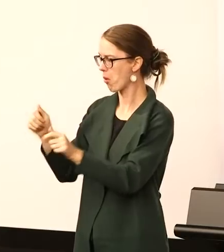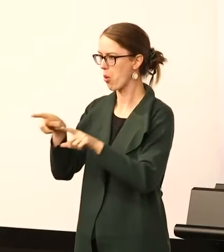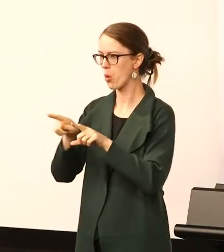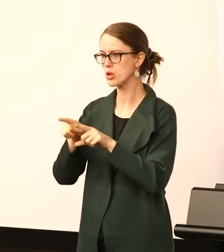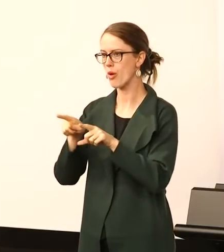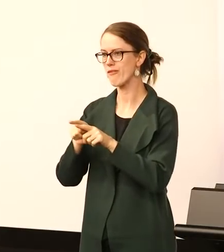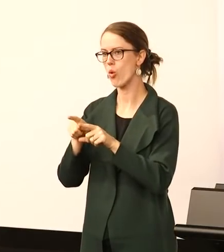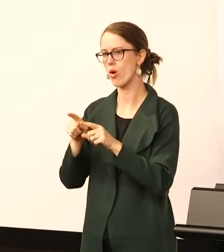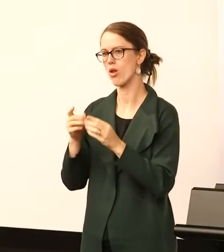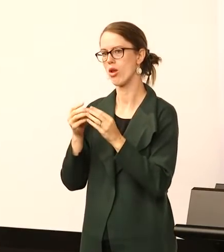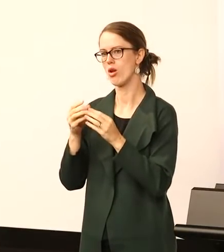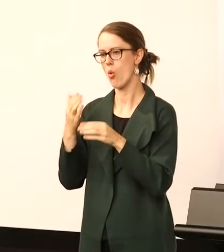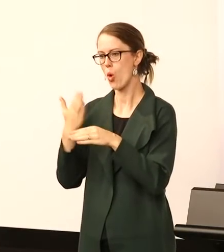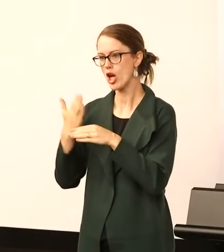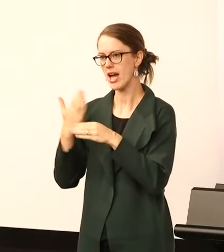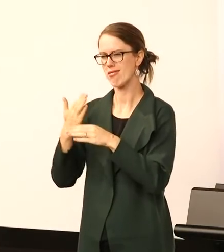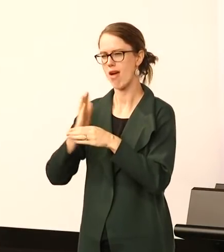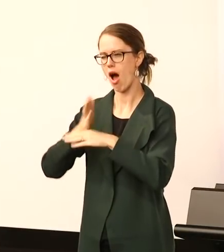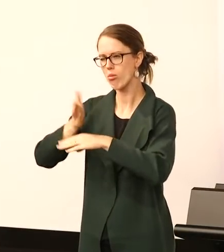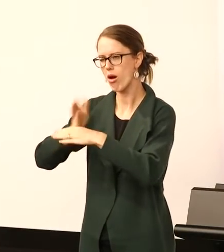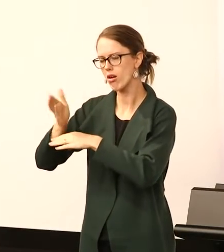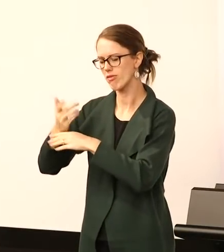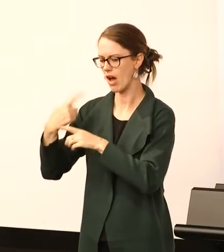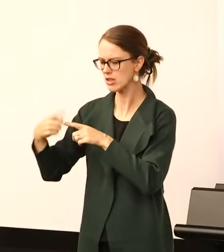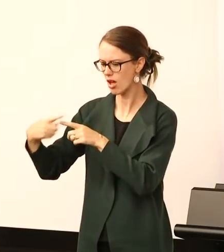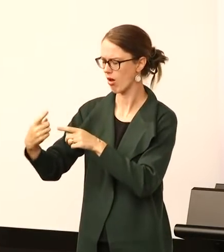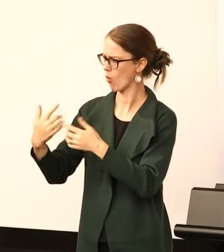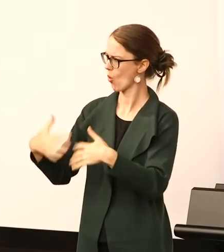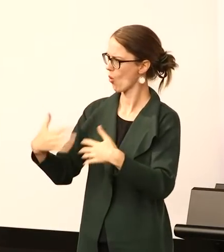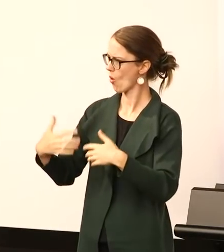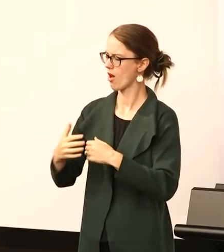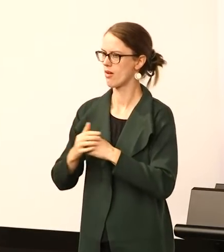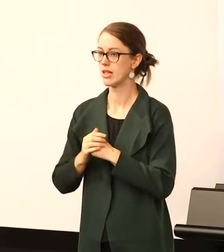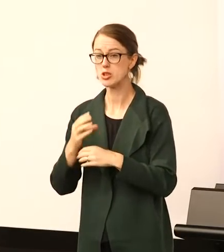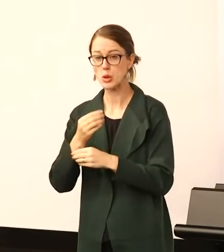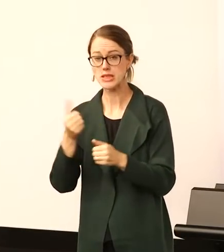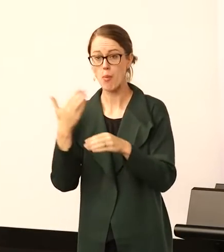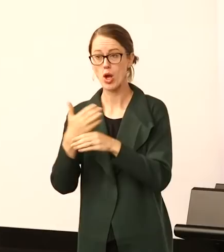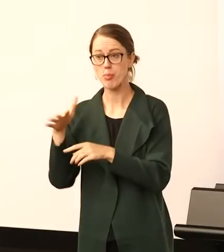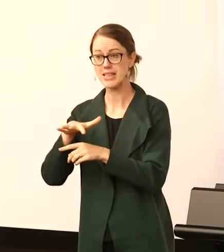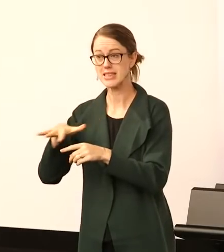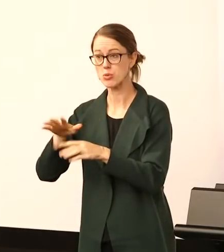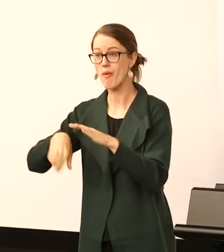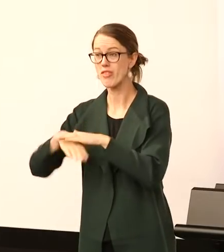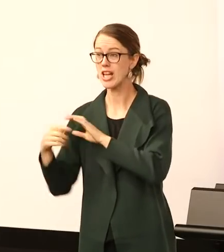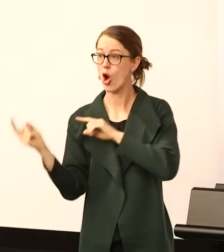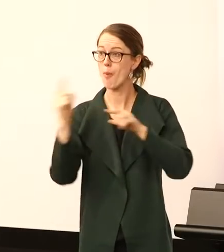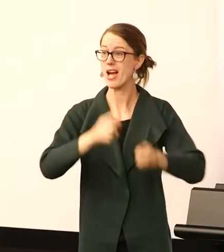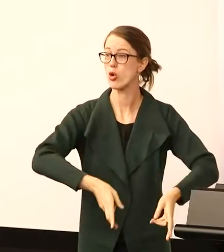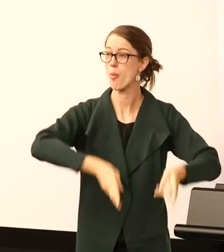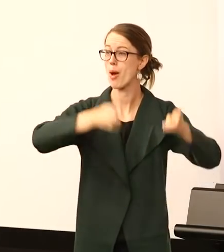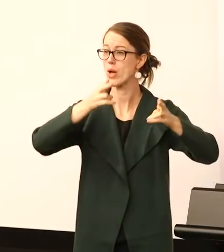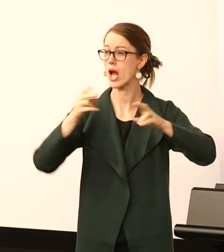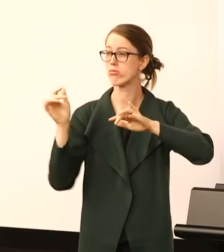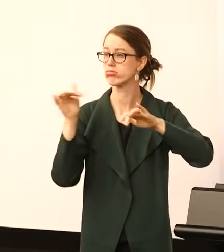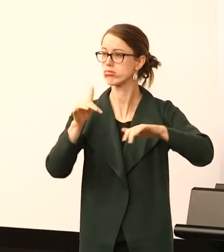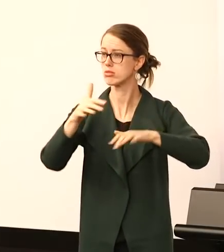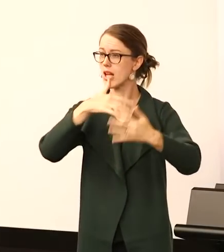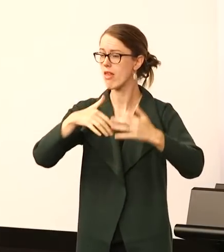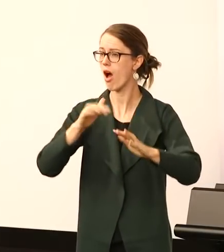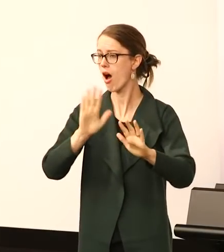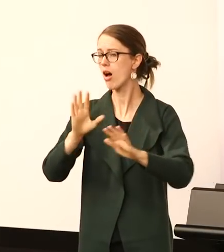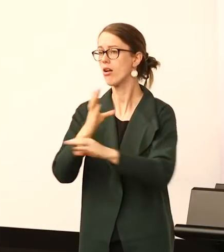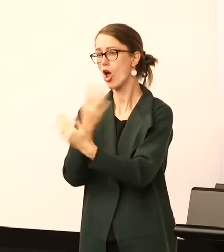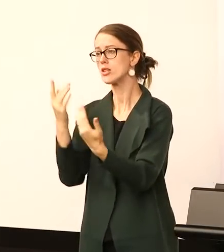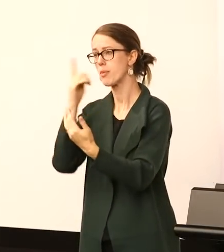productivity. And so I think we'll find many workplaces, even when this is over, the workplace will be different. There will be people who are doing more